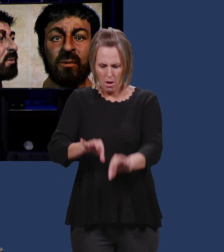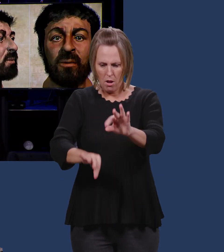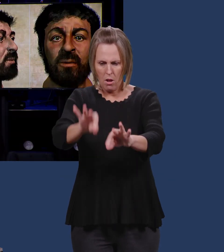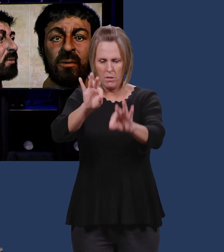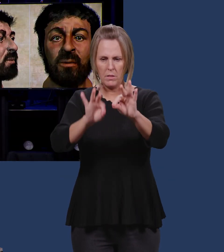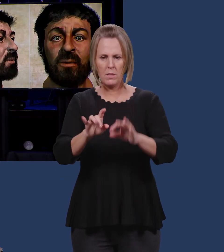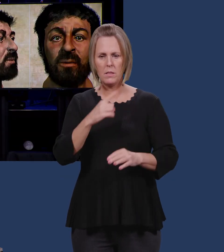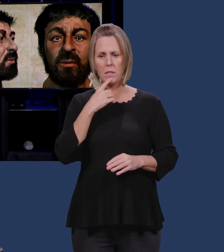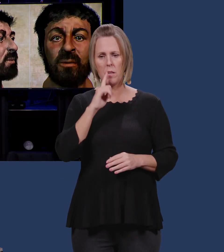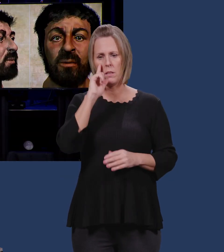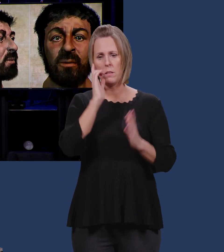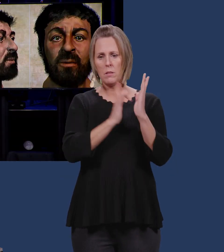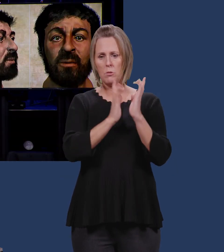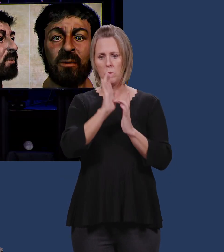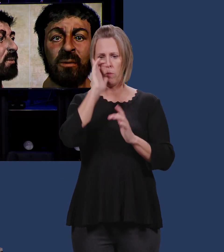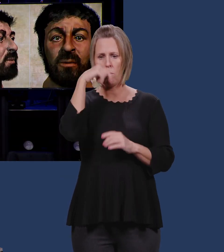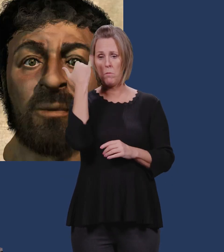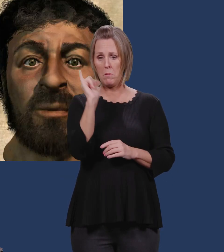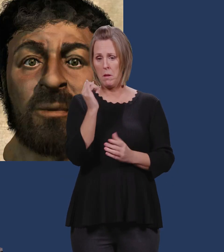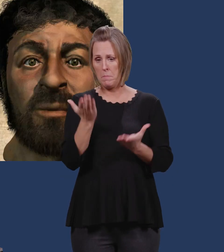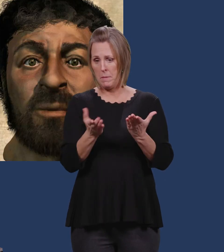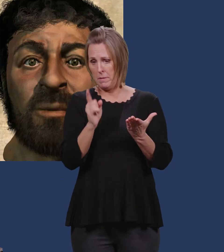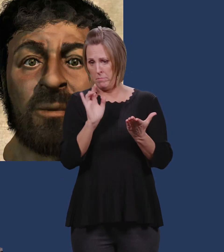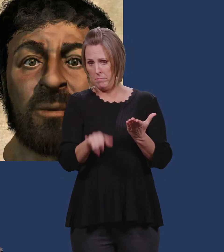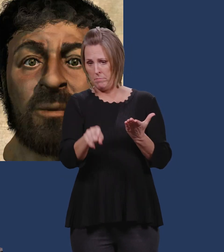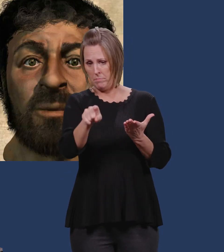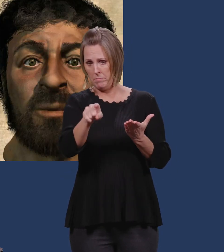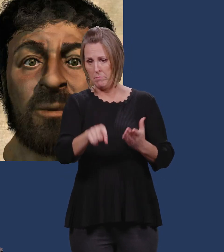say Jesus may very well have looked like.